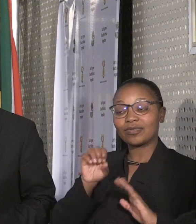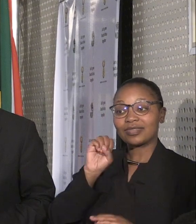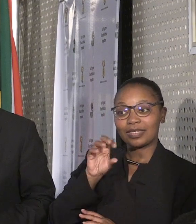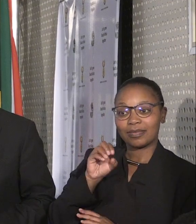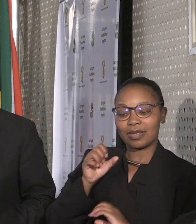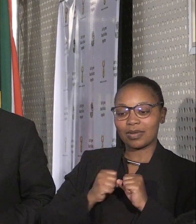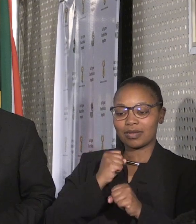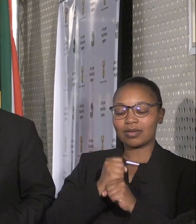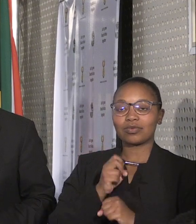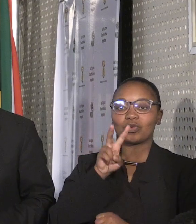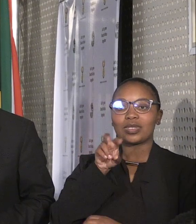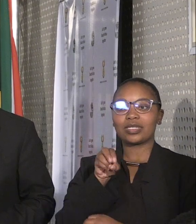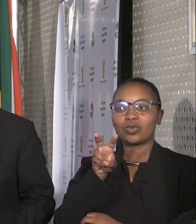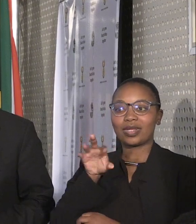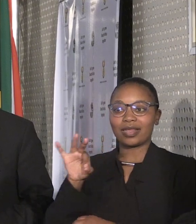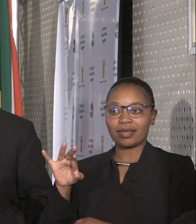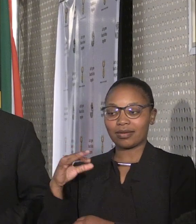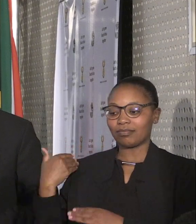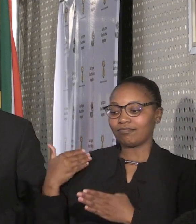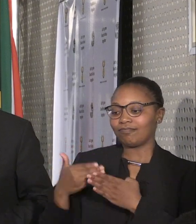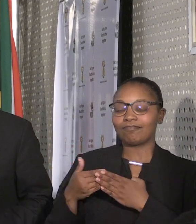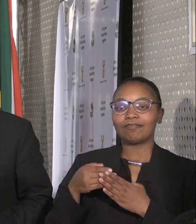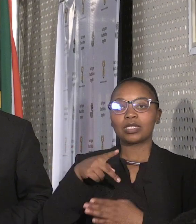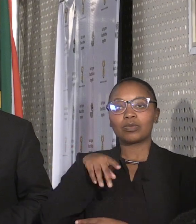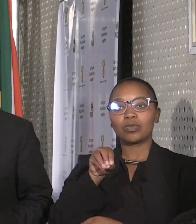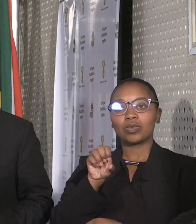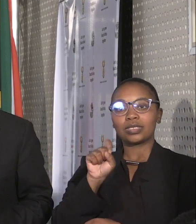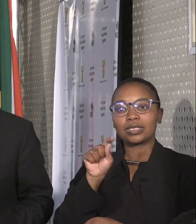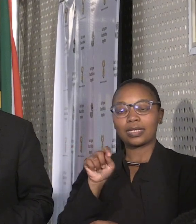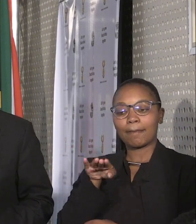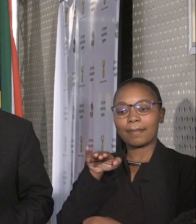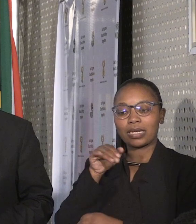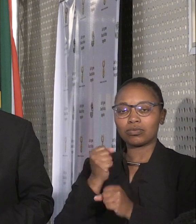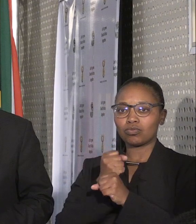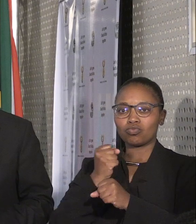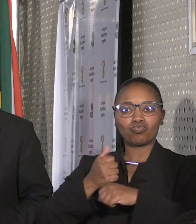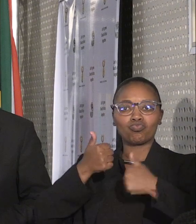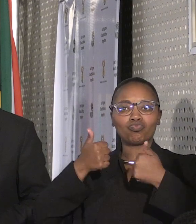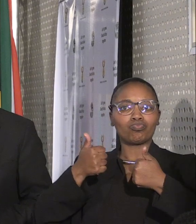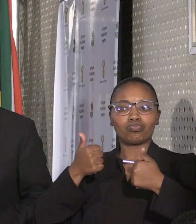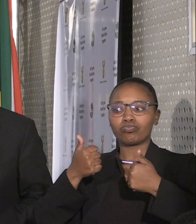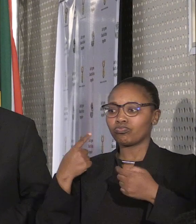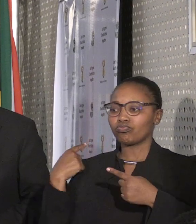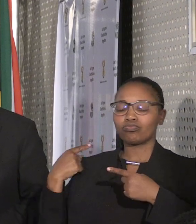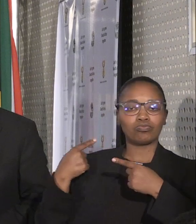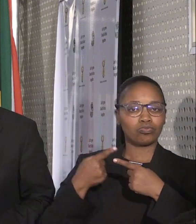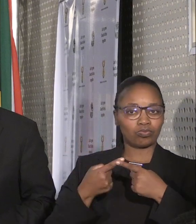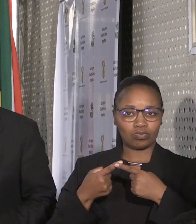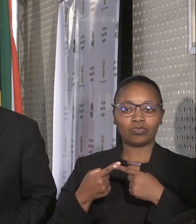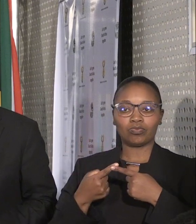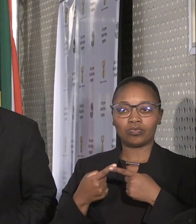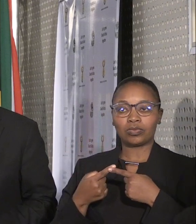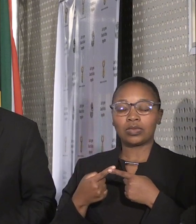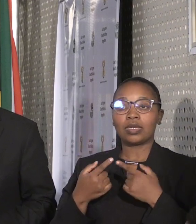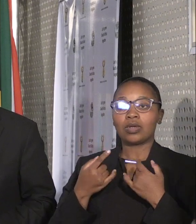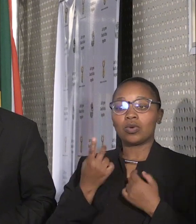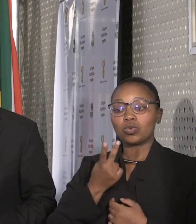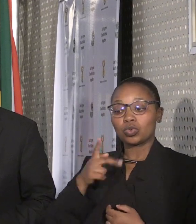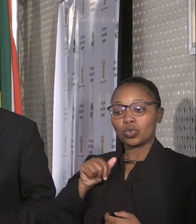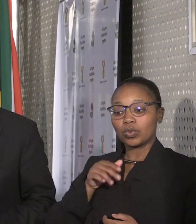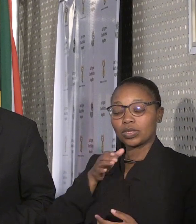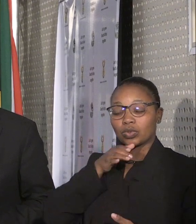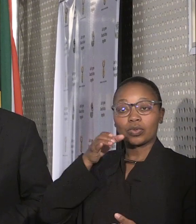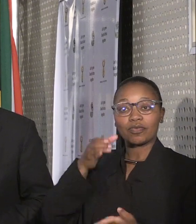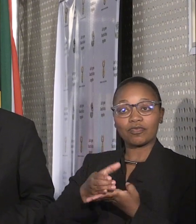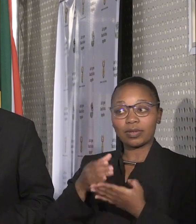working optimally since the afternoon of the 6th September this year. We would also like to confirm that